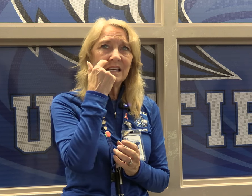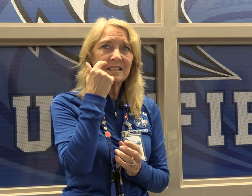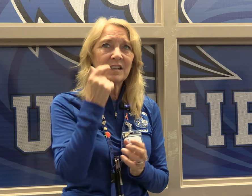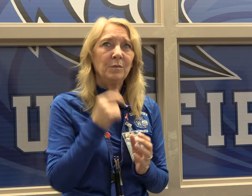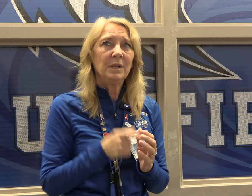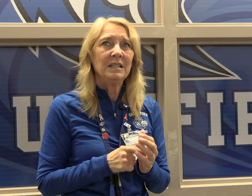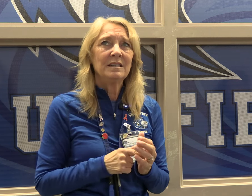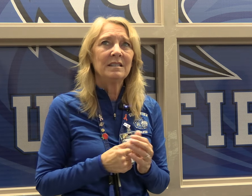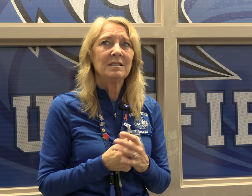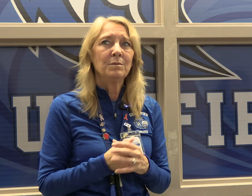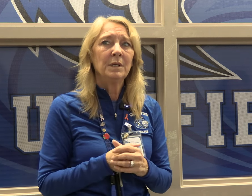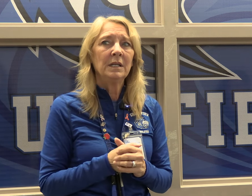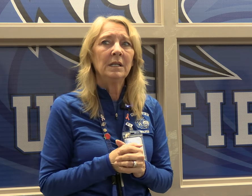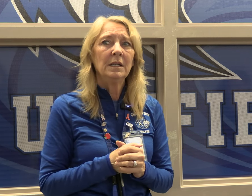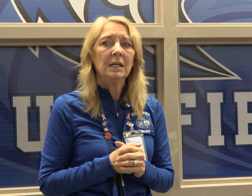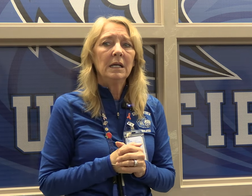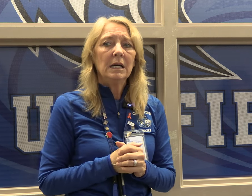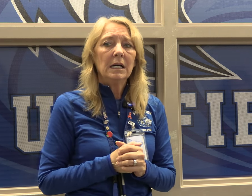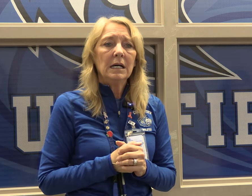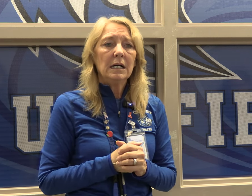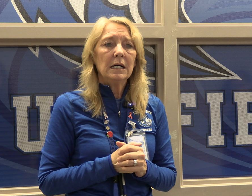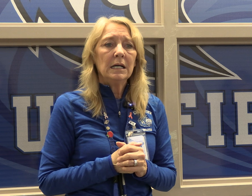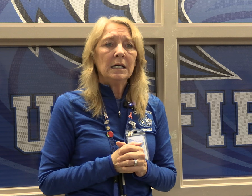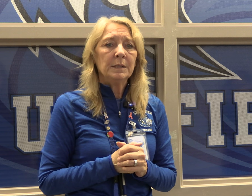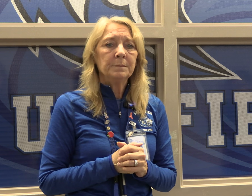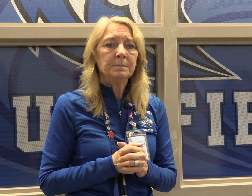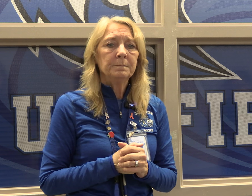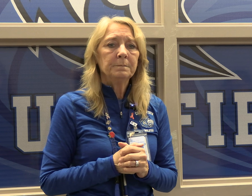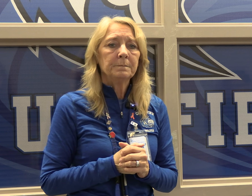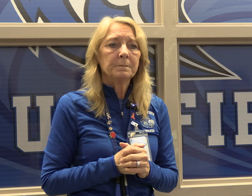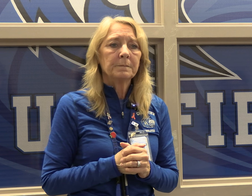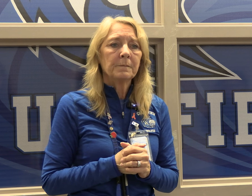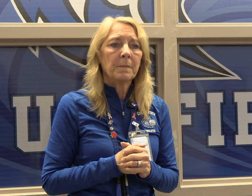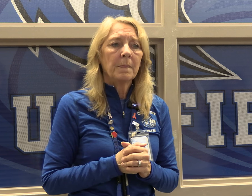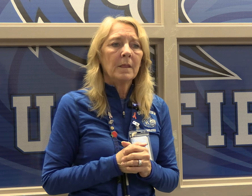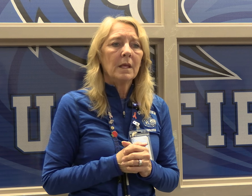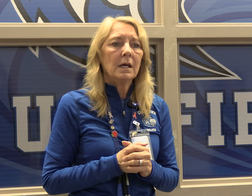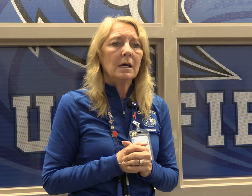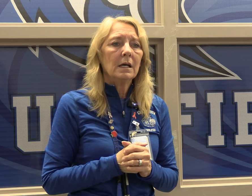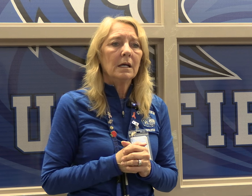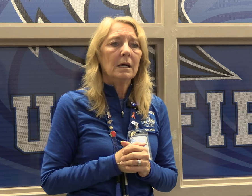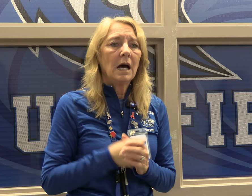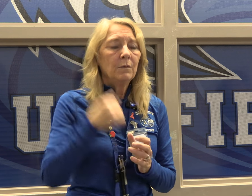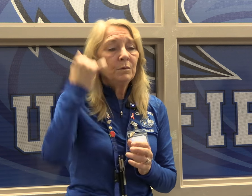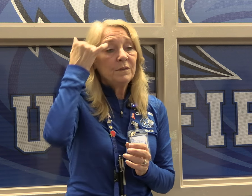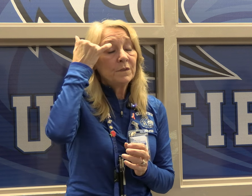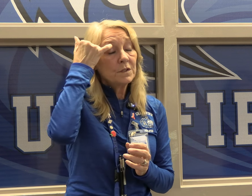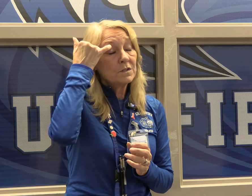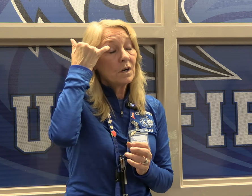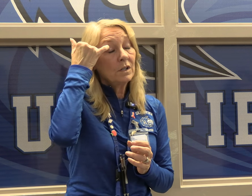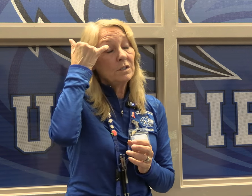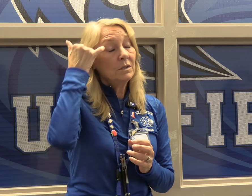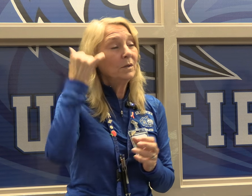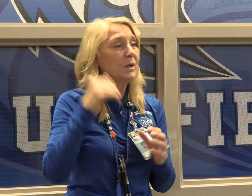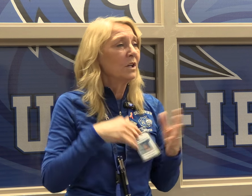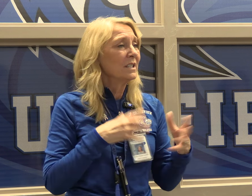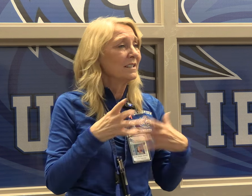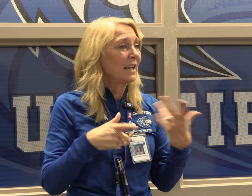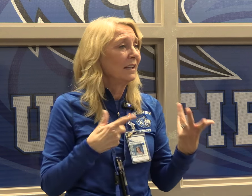ASL piece is when we first started doing American Sign